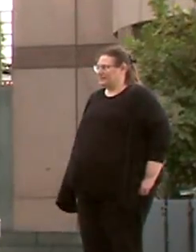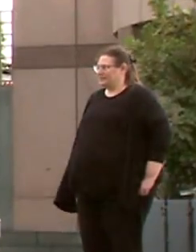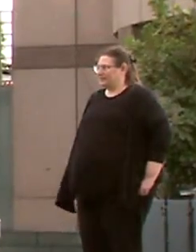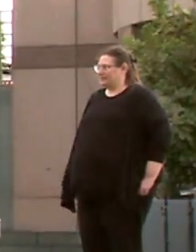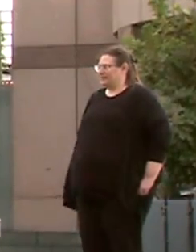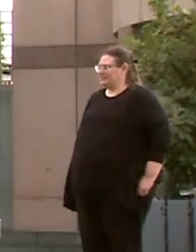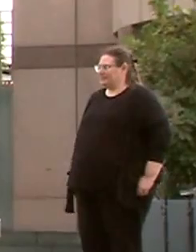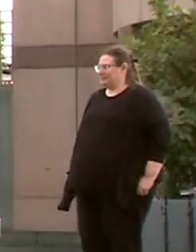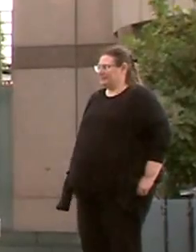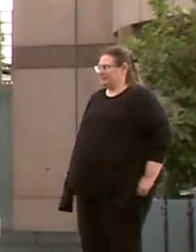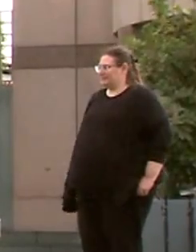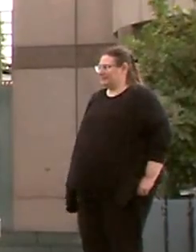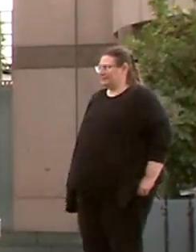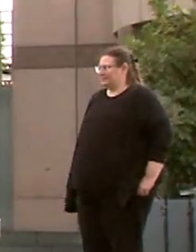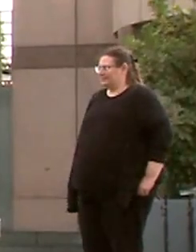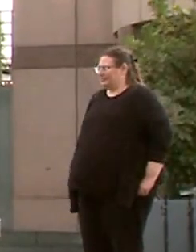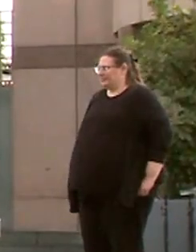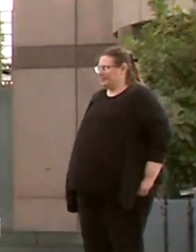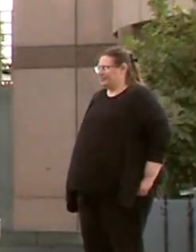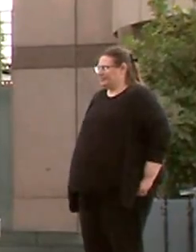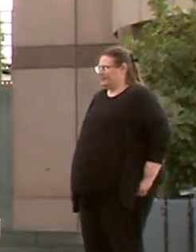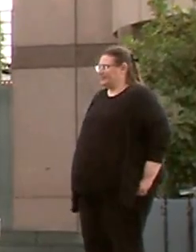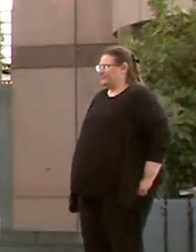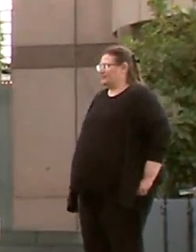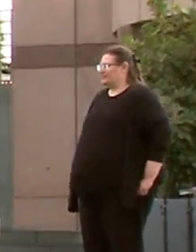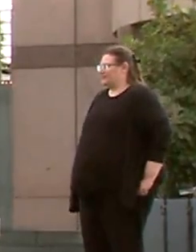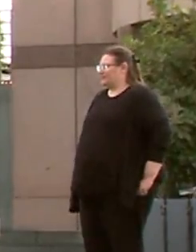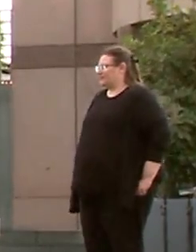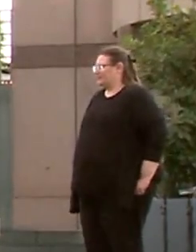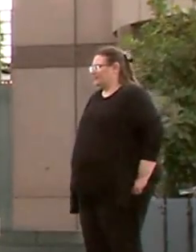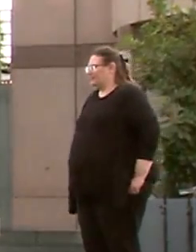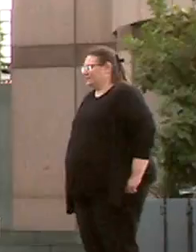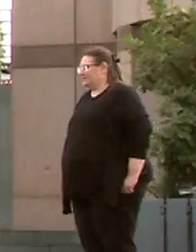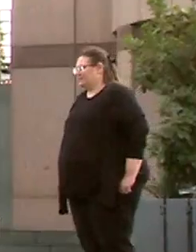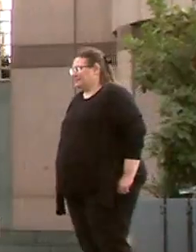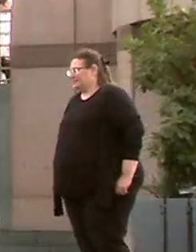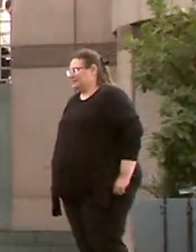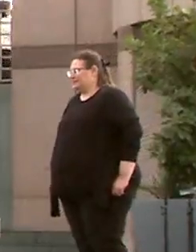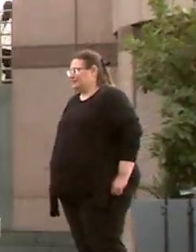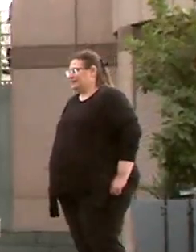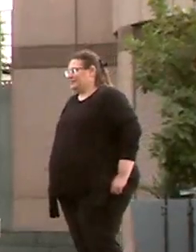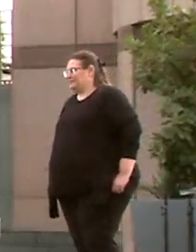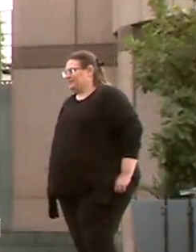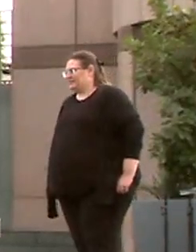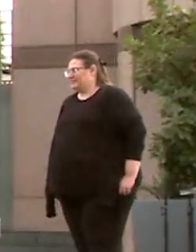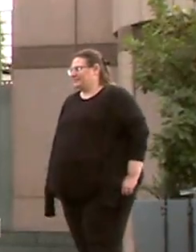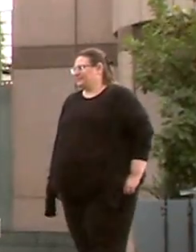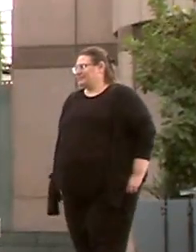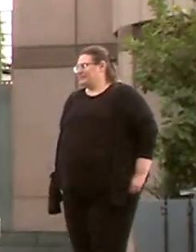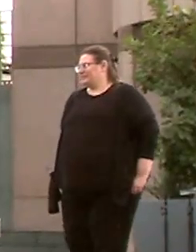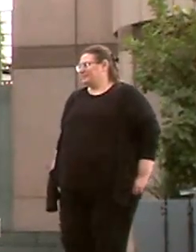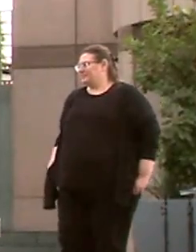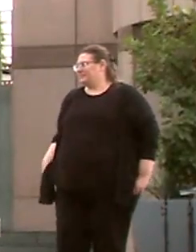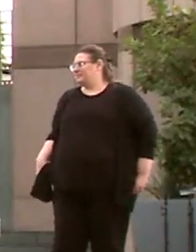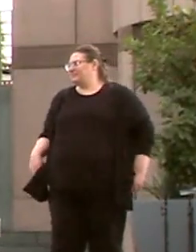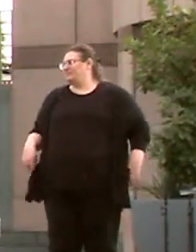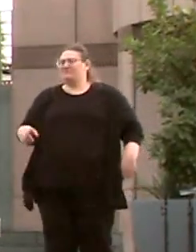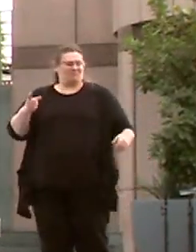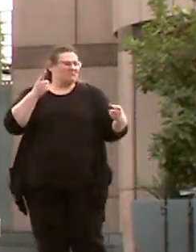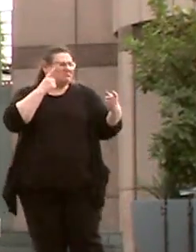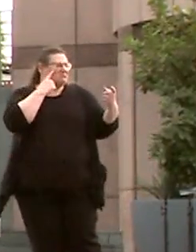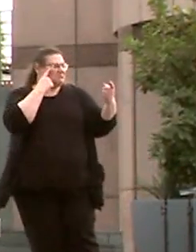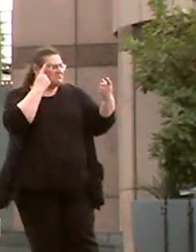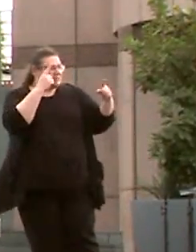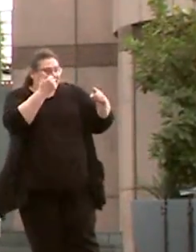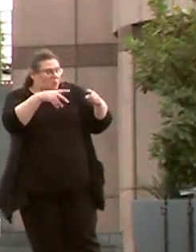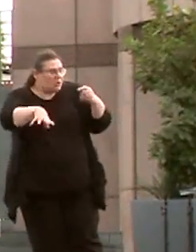by us. And that number's failing. Yeah. It's not there. Would anybody like to add to what Noreen's